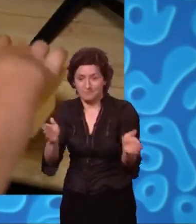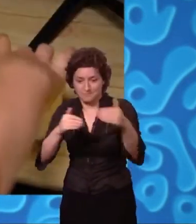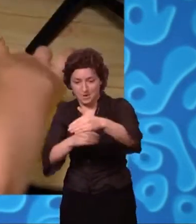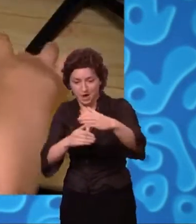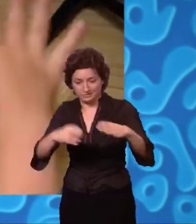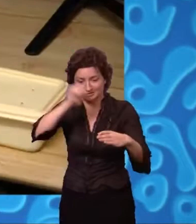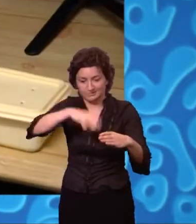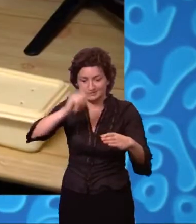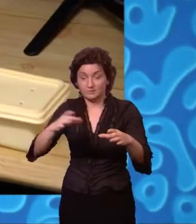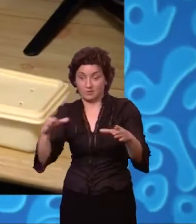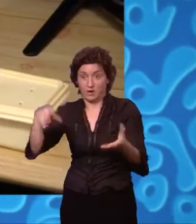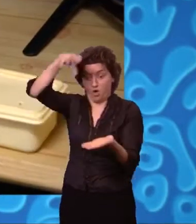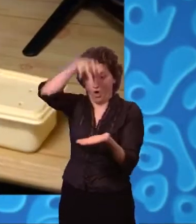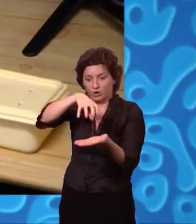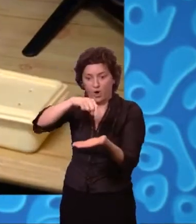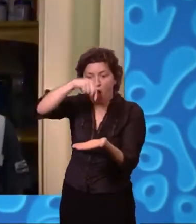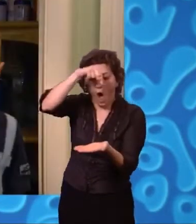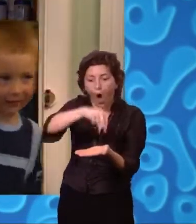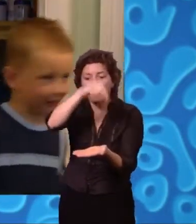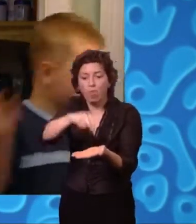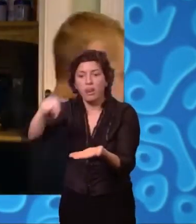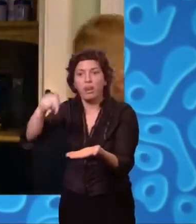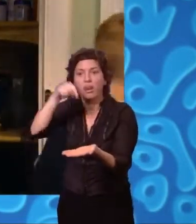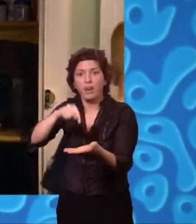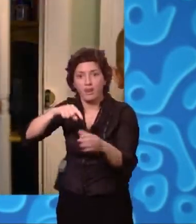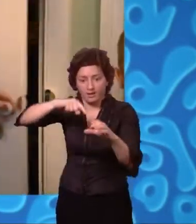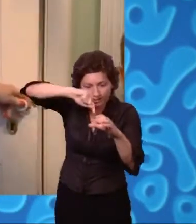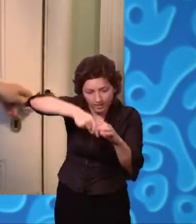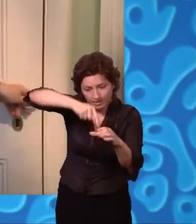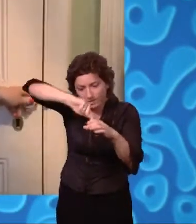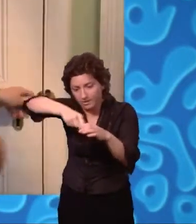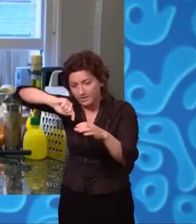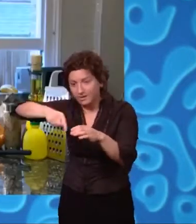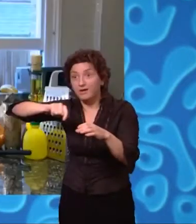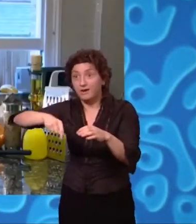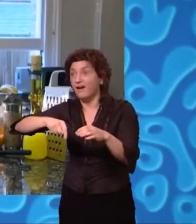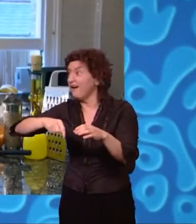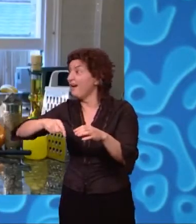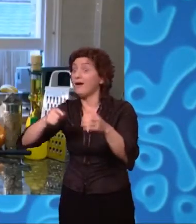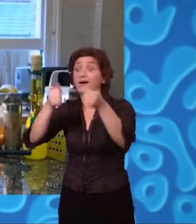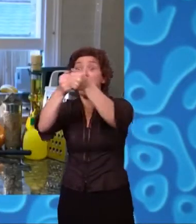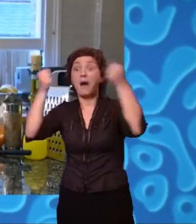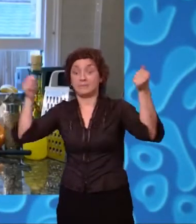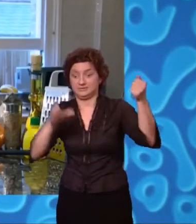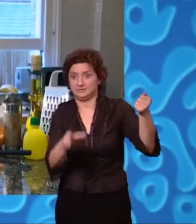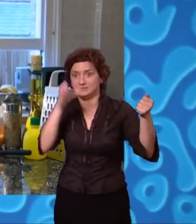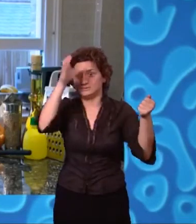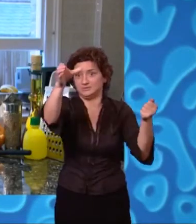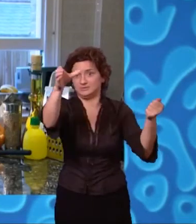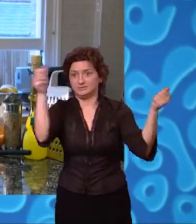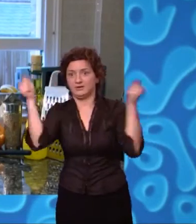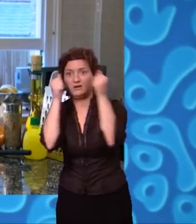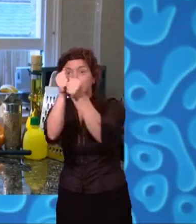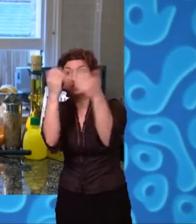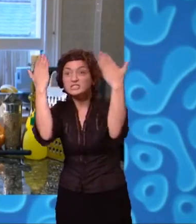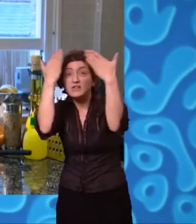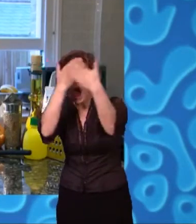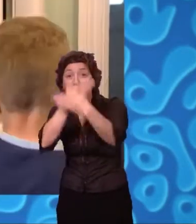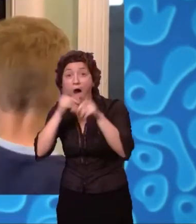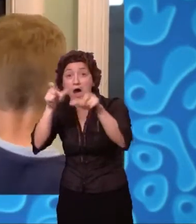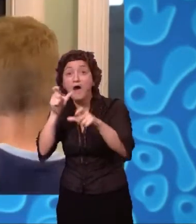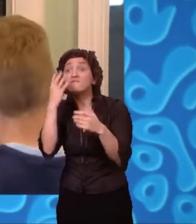Then they're put into a dark cupboard so that the beans can grow. Now the beans have to be left in the dark for